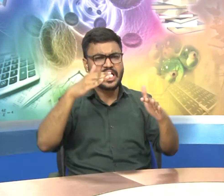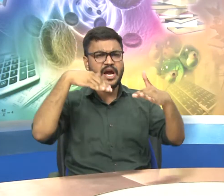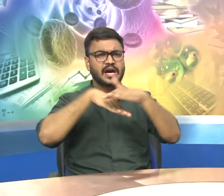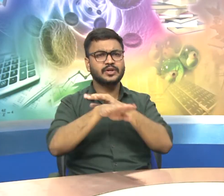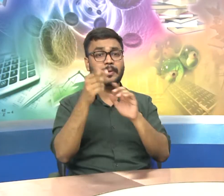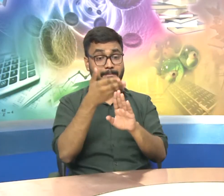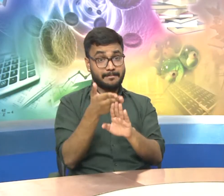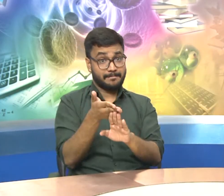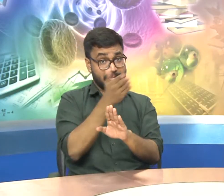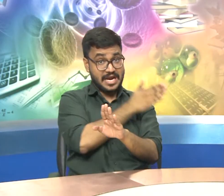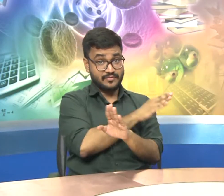In